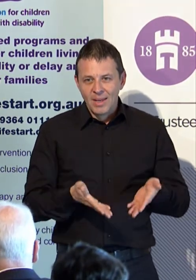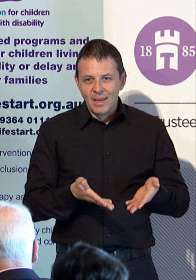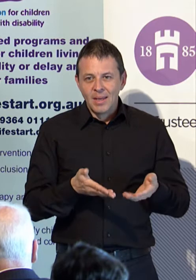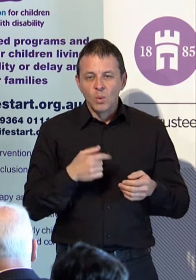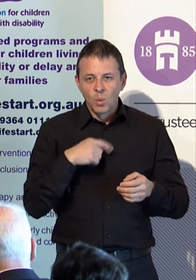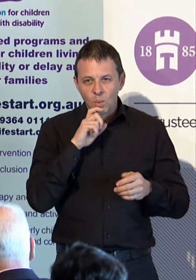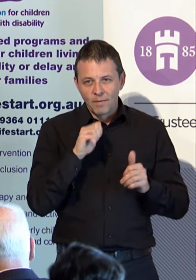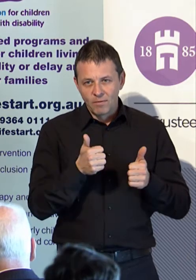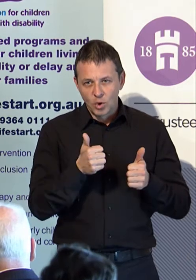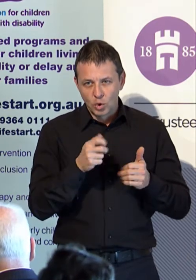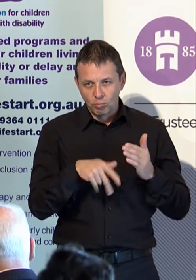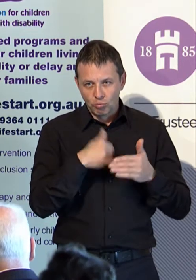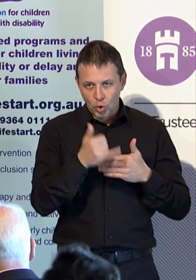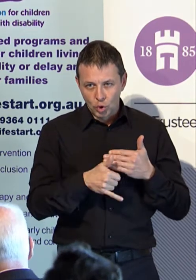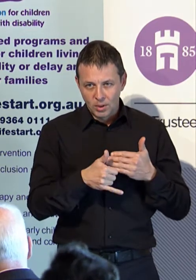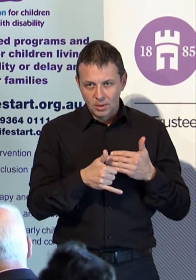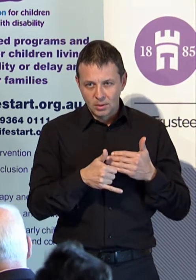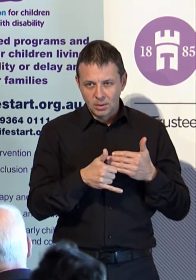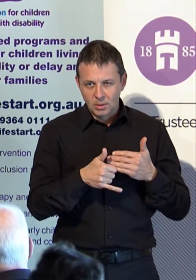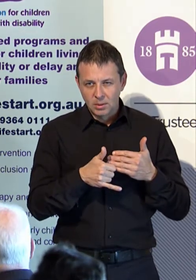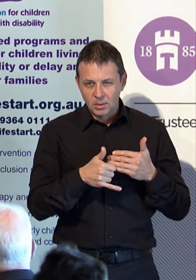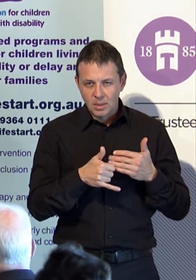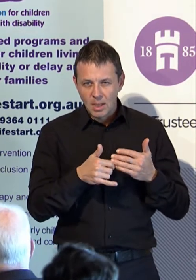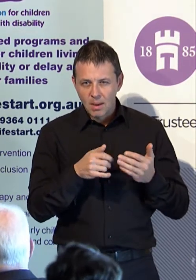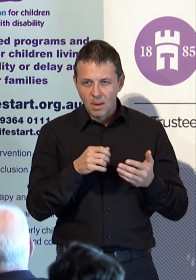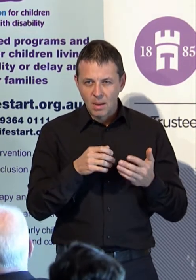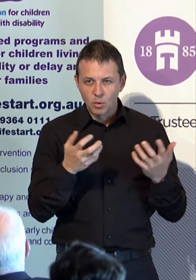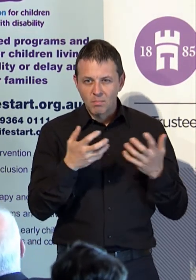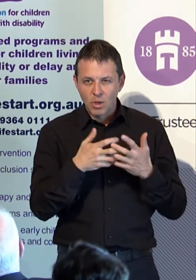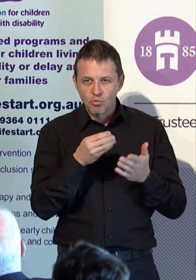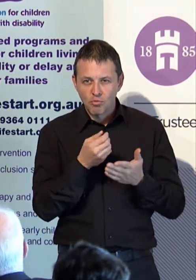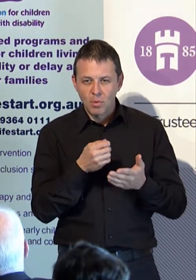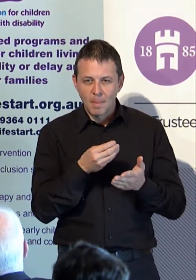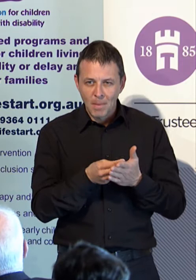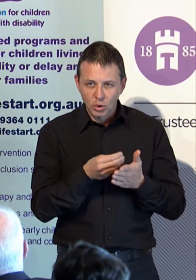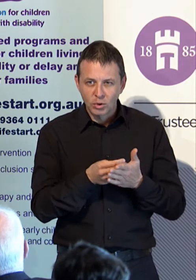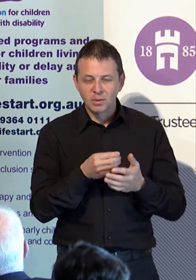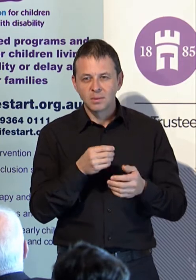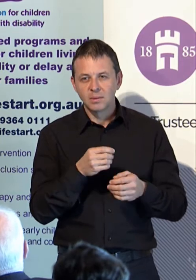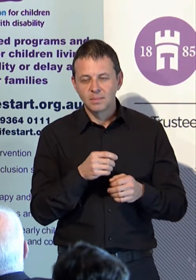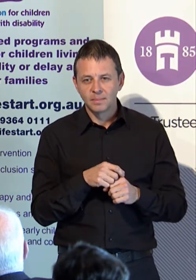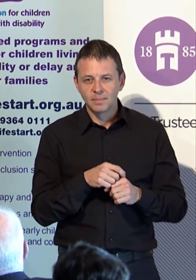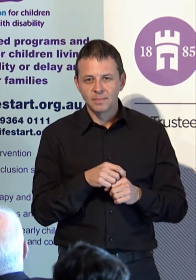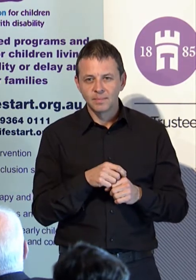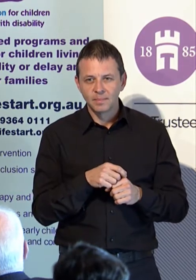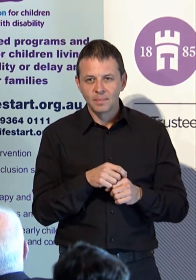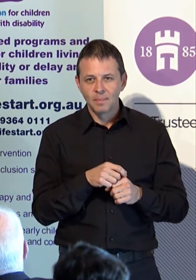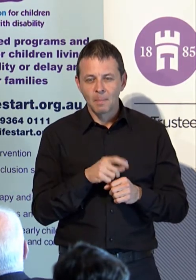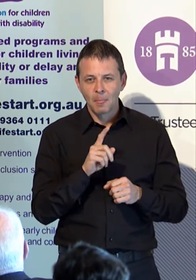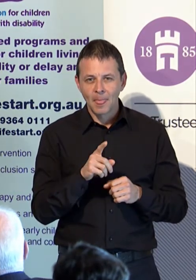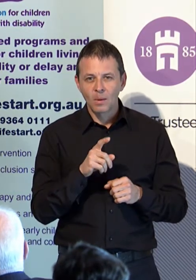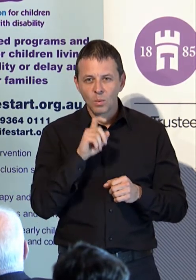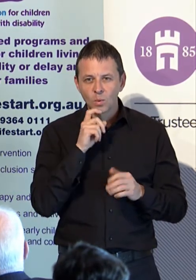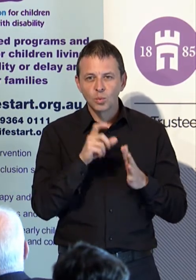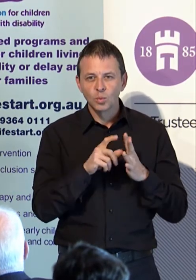project as quickly, as cost-effectively as we can. And above all, we'll do so in a way that will